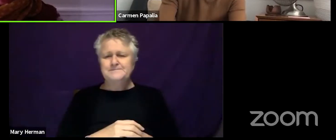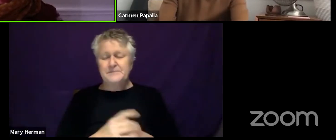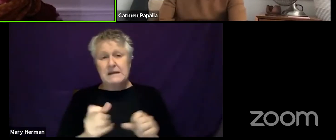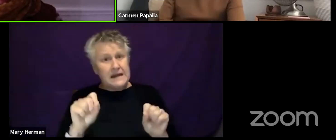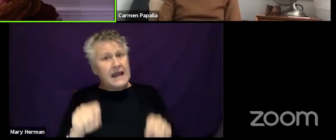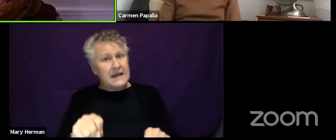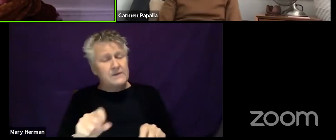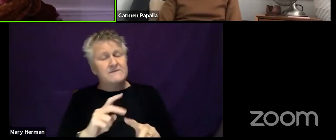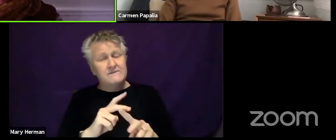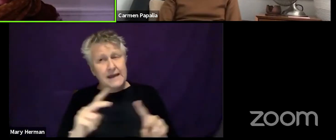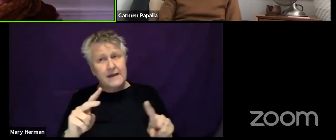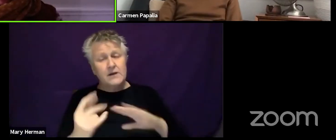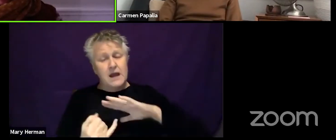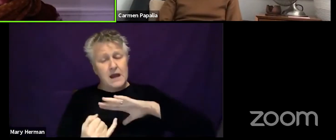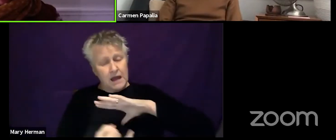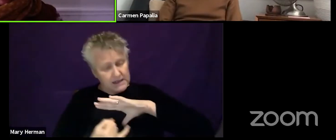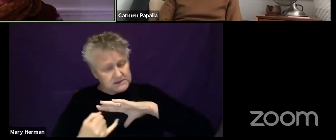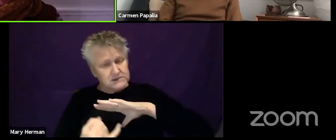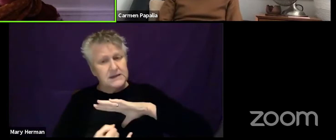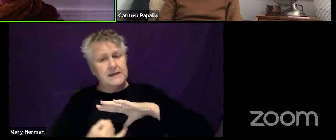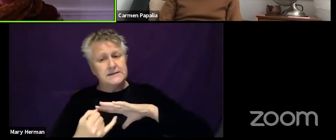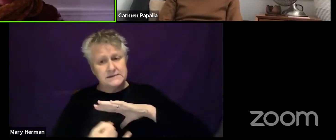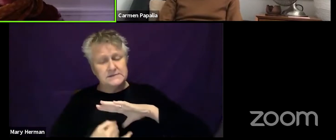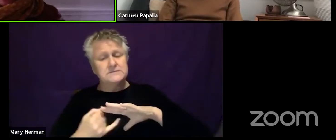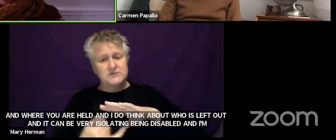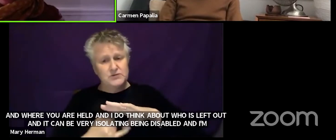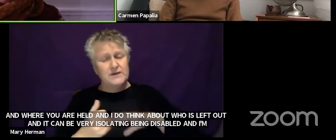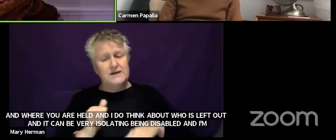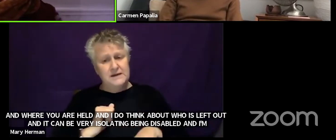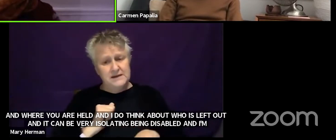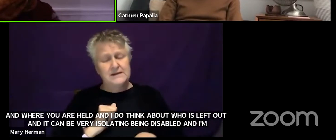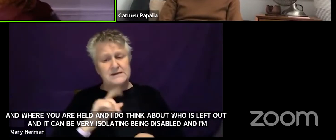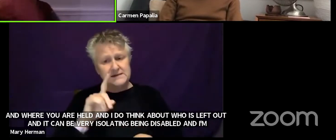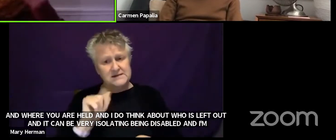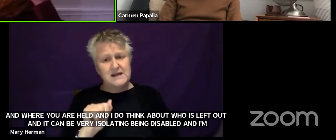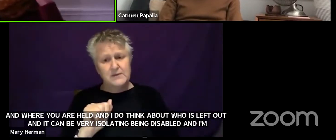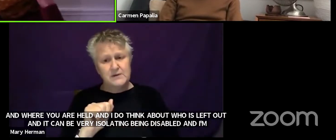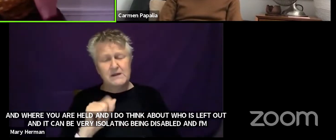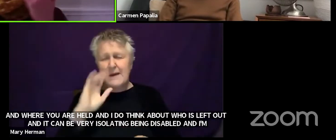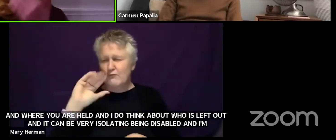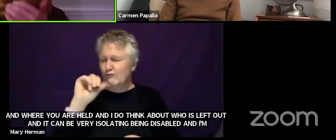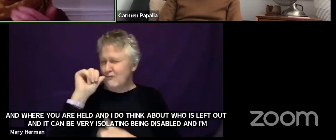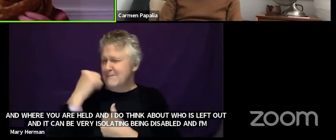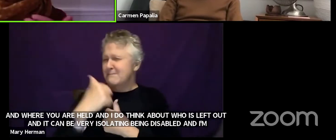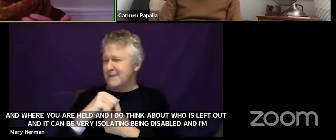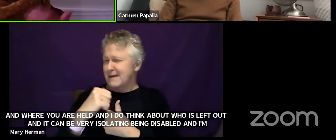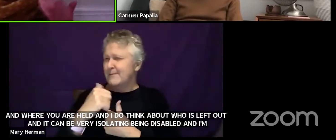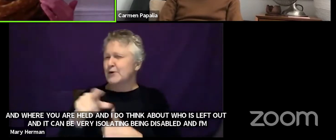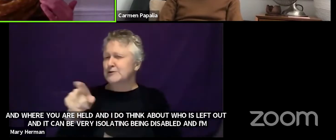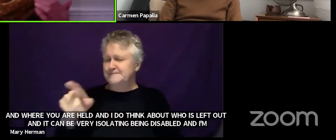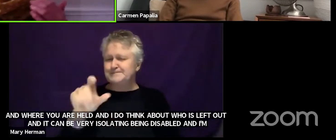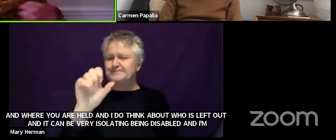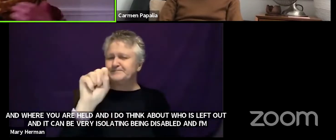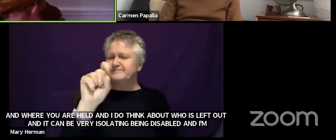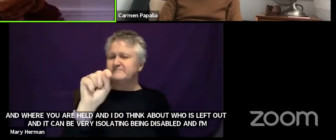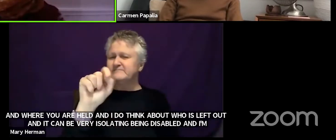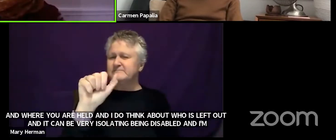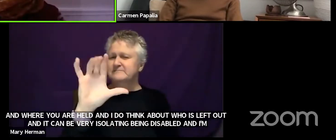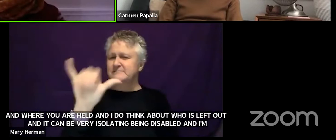And I'm reminded of Stacy Milburn, who talked